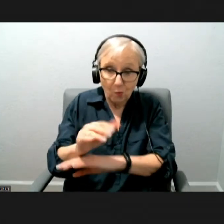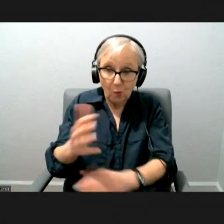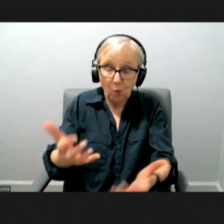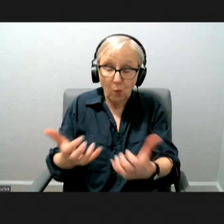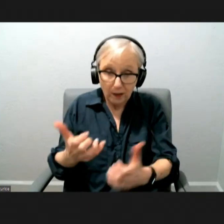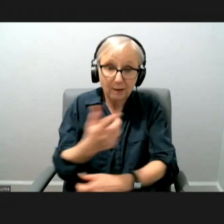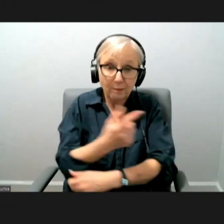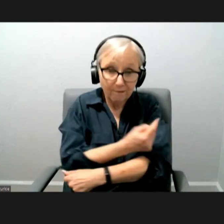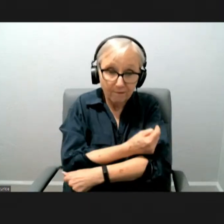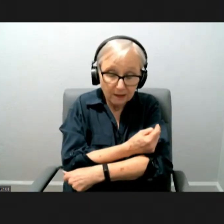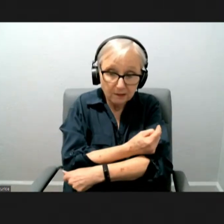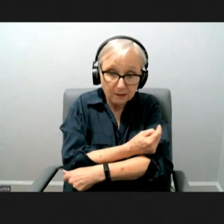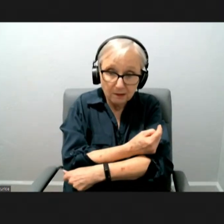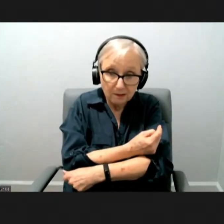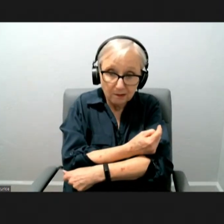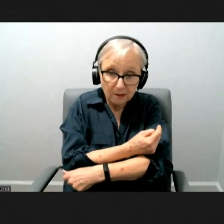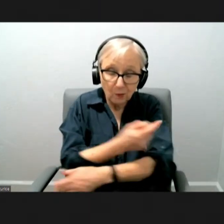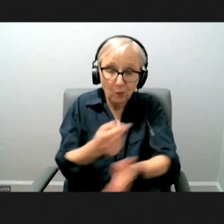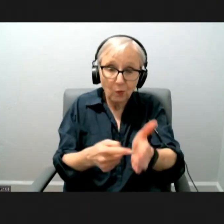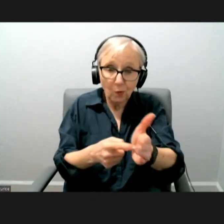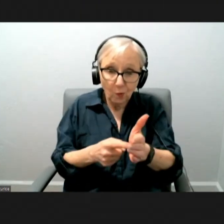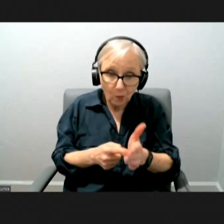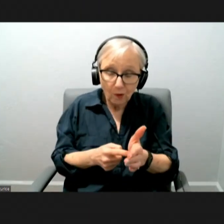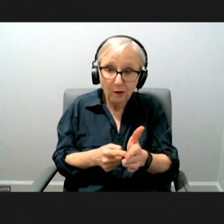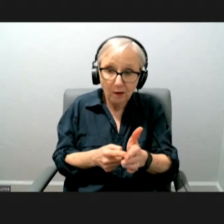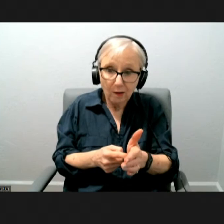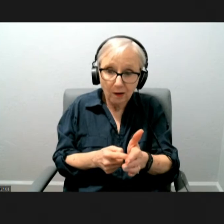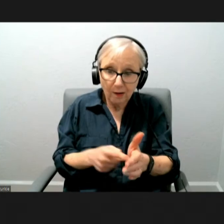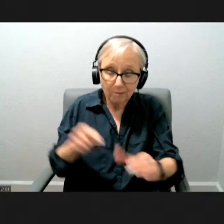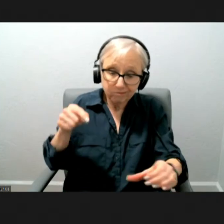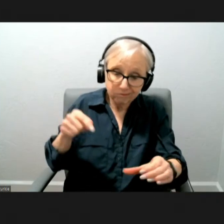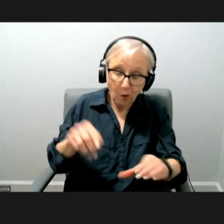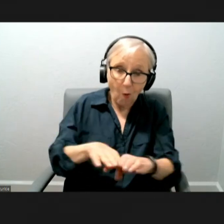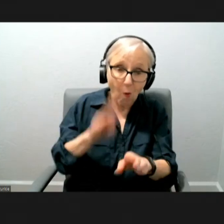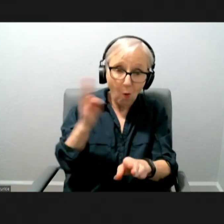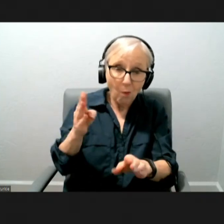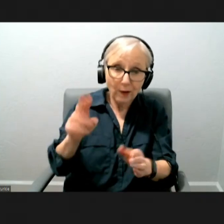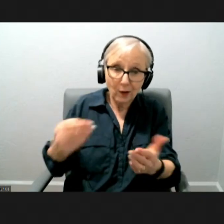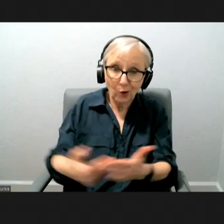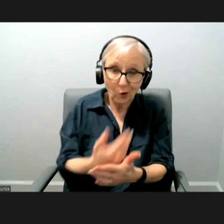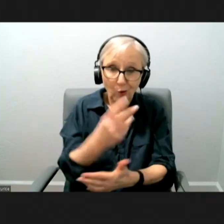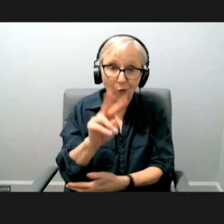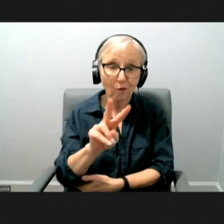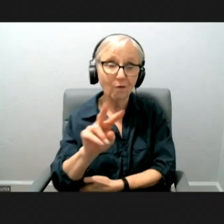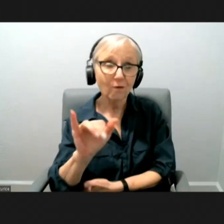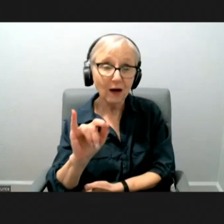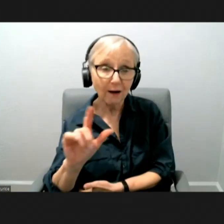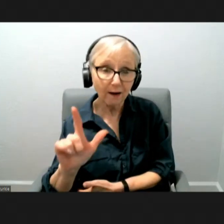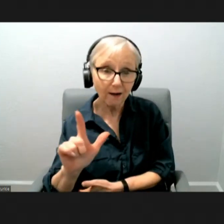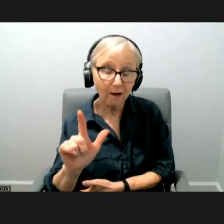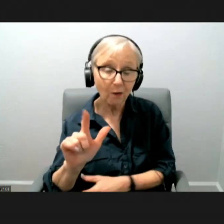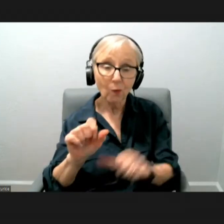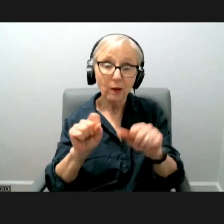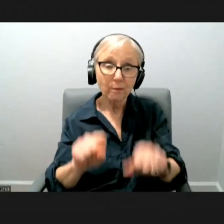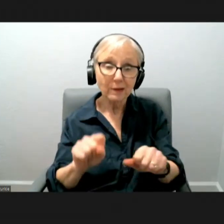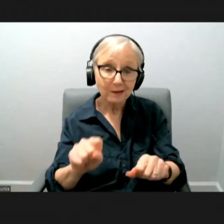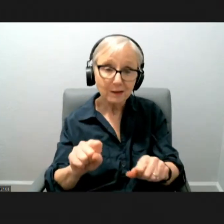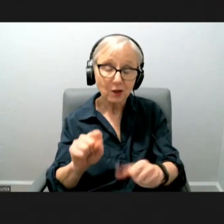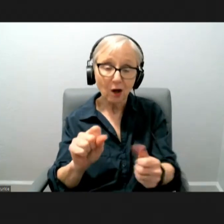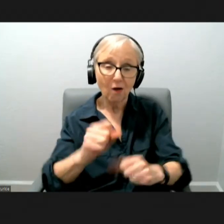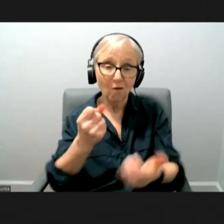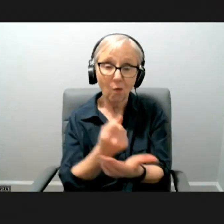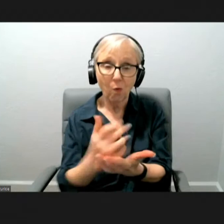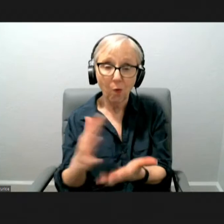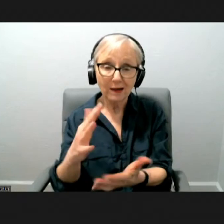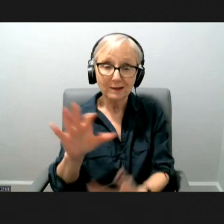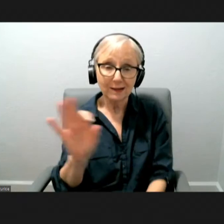to be vaccinated and it required you to puncture a vial of 10 doses, with the potential of wasting 9 doses